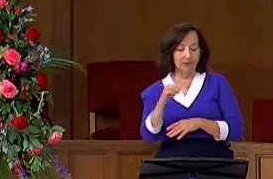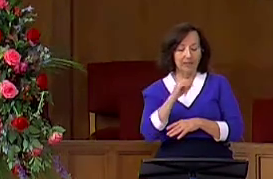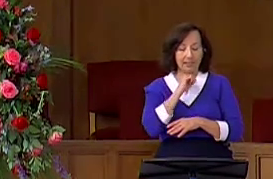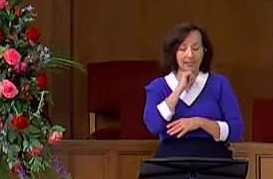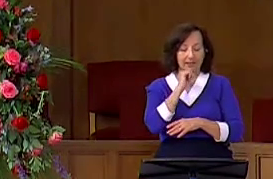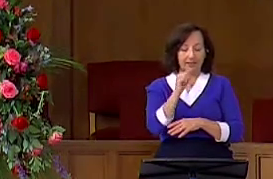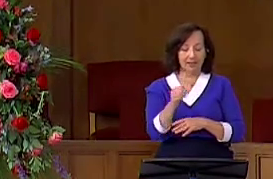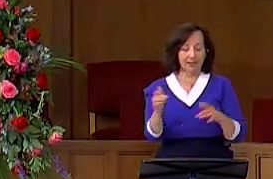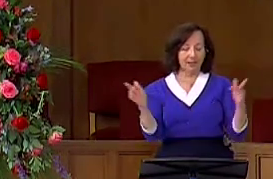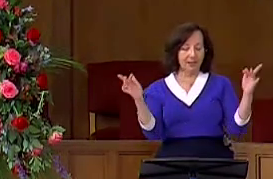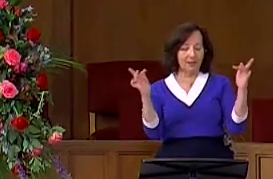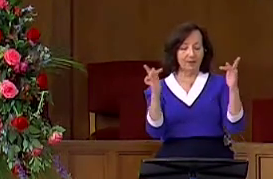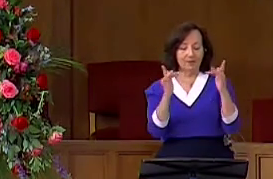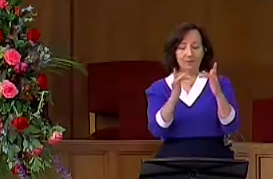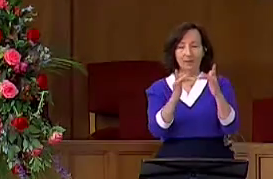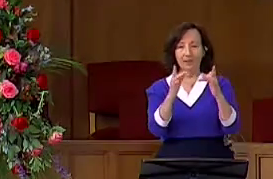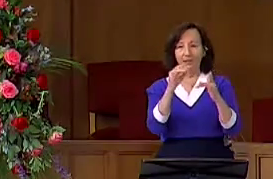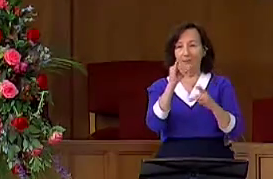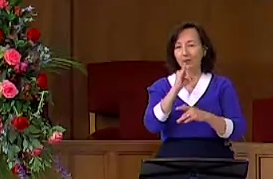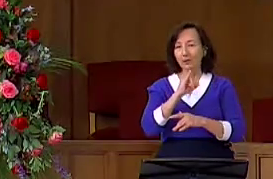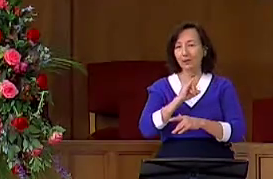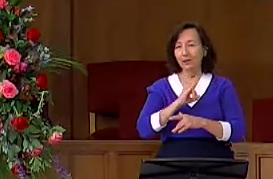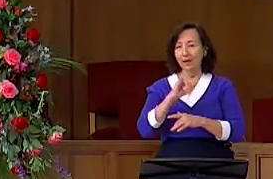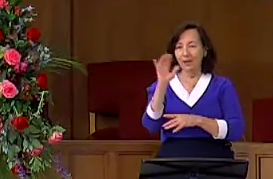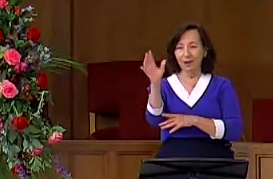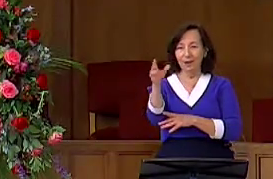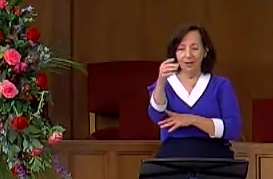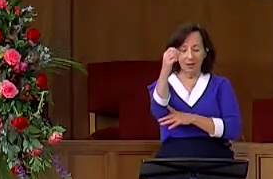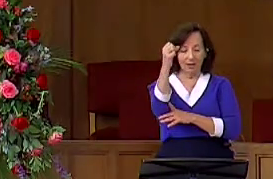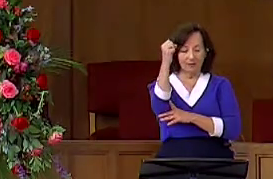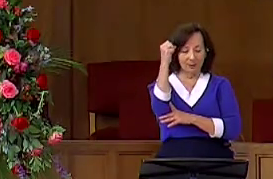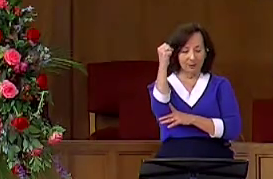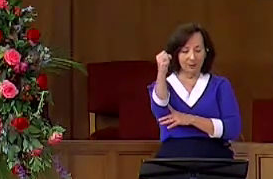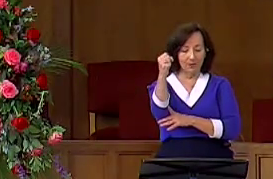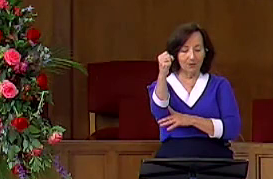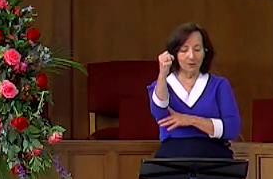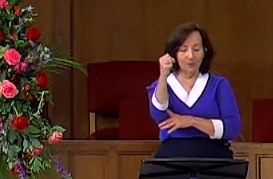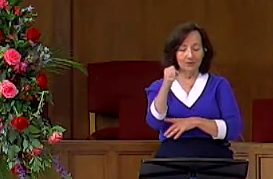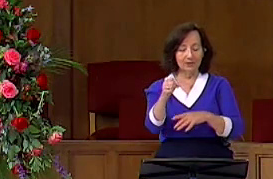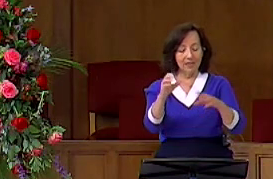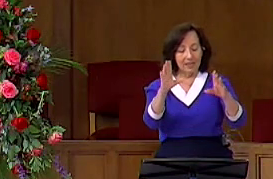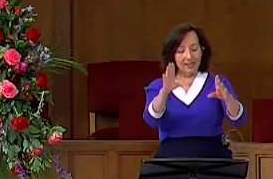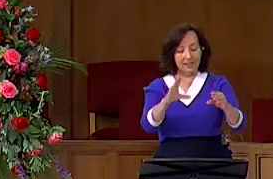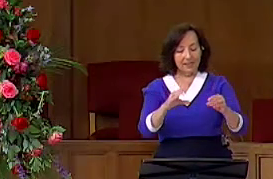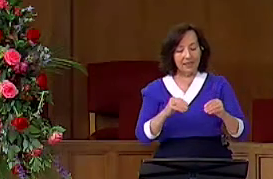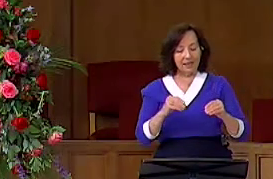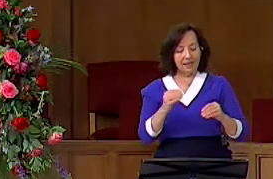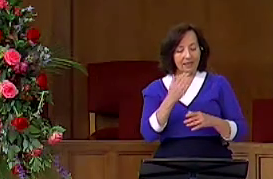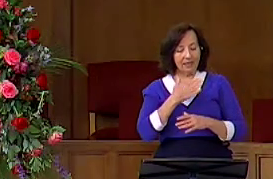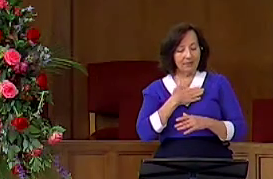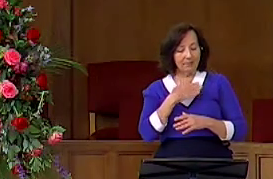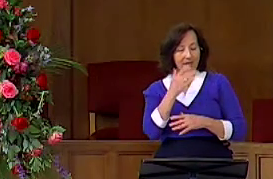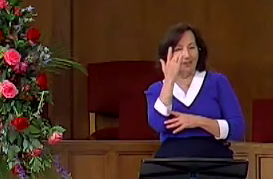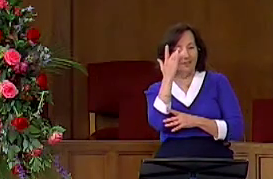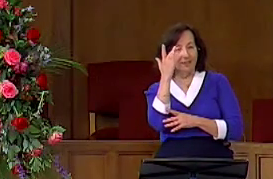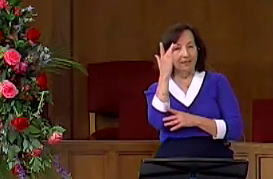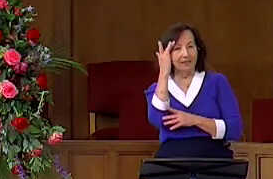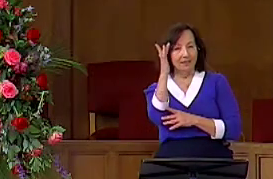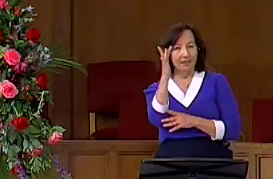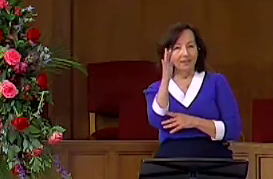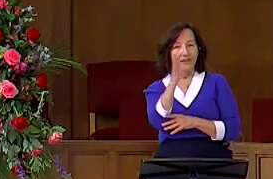gold, not a mite would I withhold. Take my